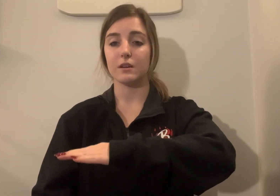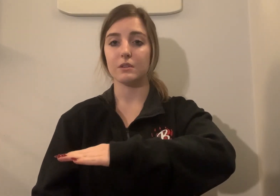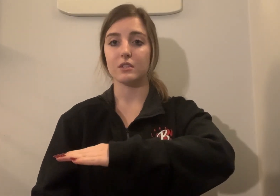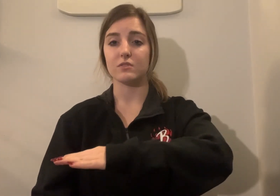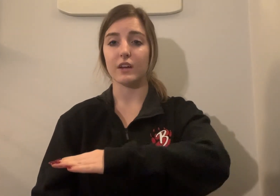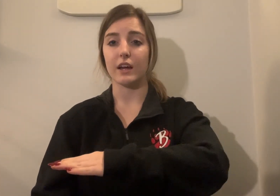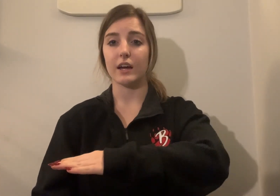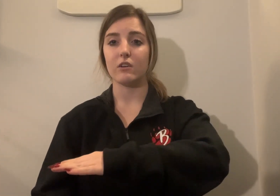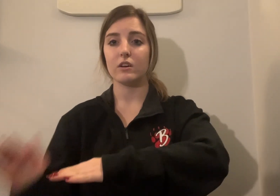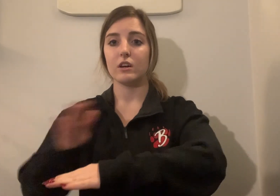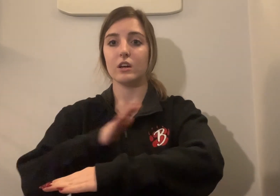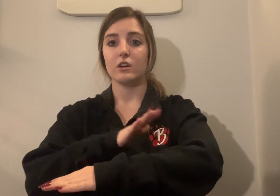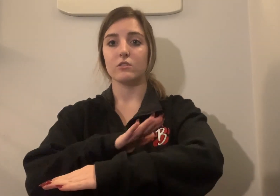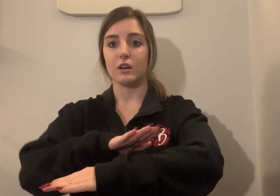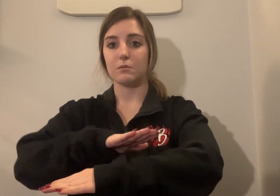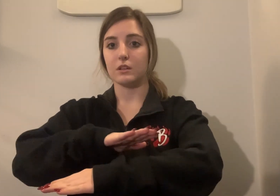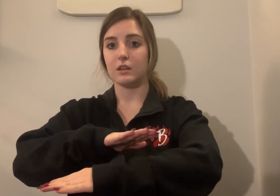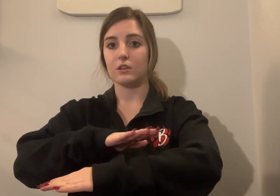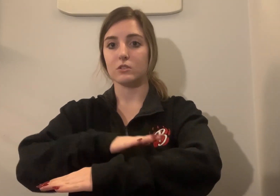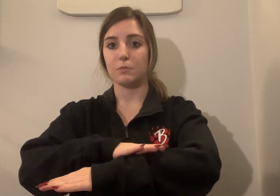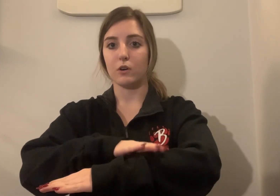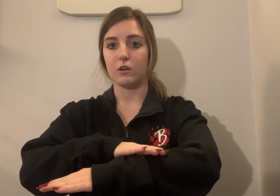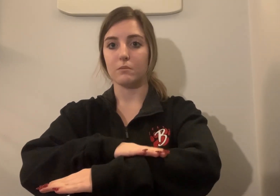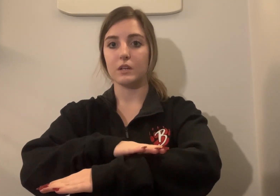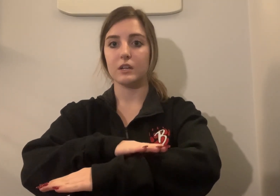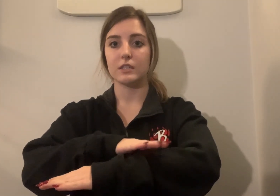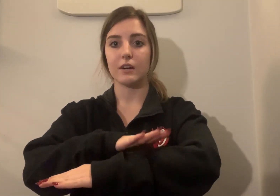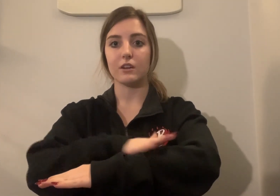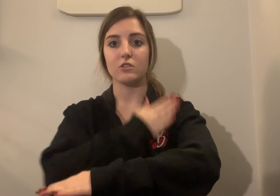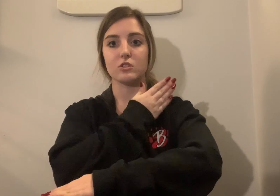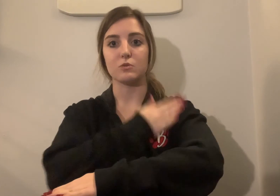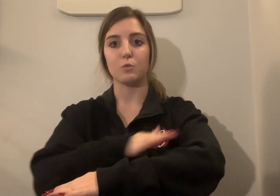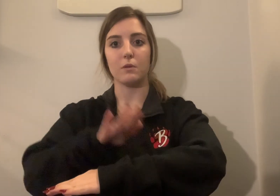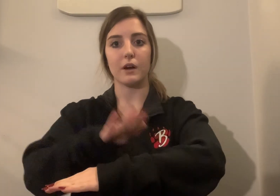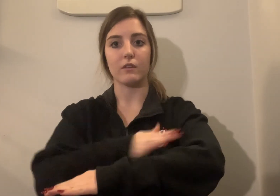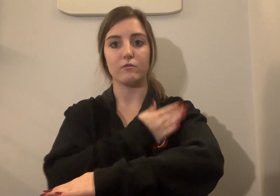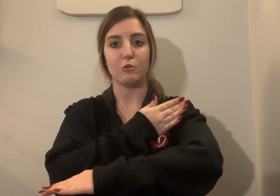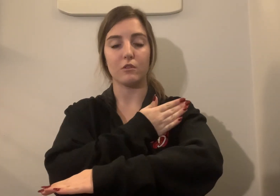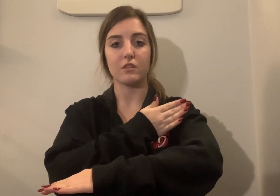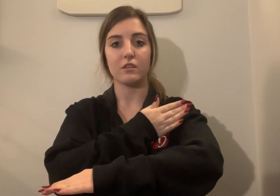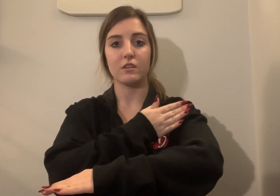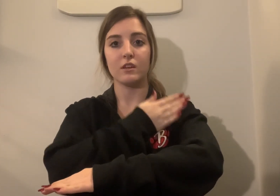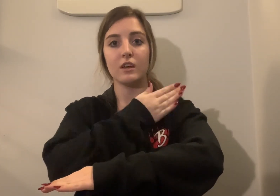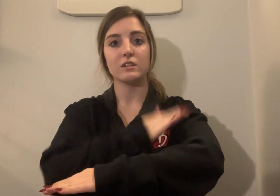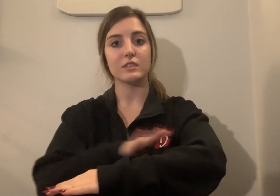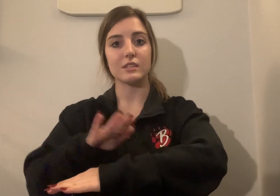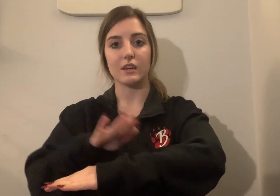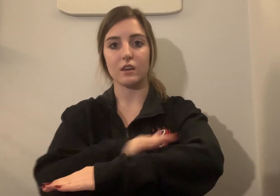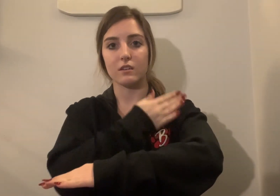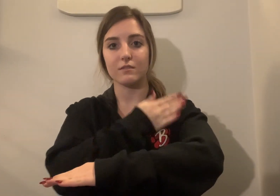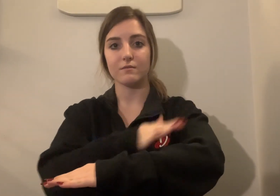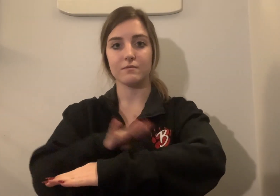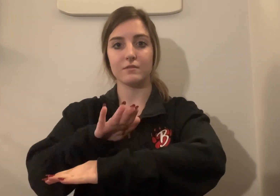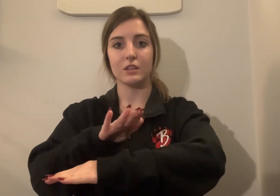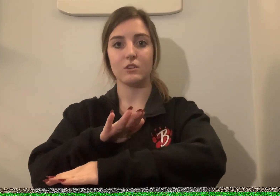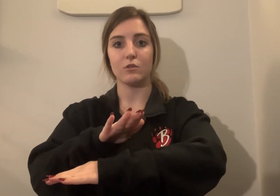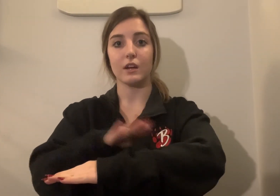is flat out, your dominant is palm down, and you just swipe back and forth. Singing or